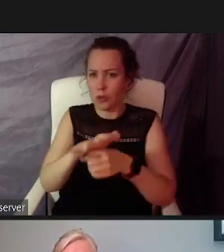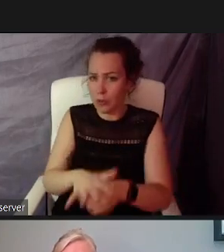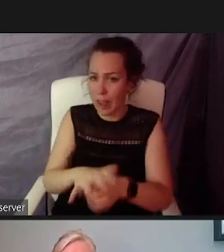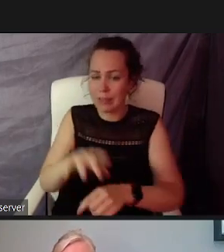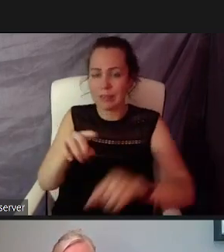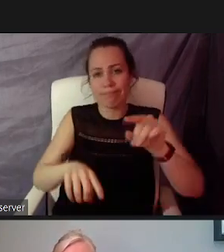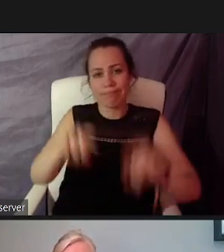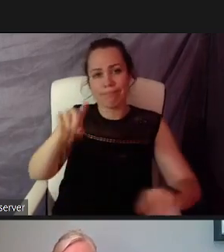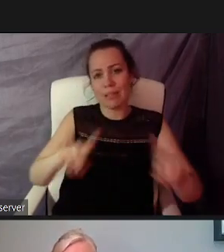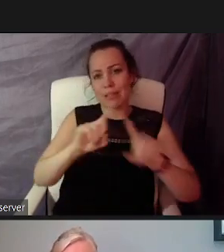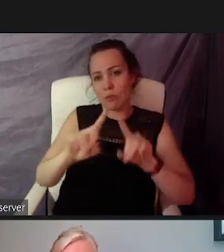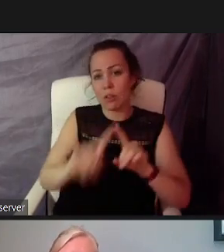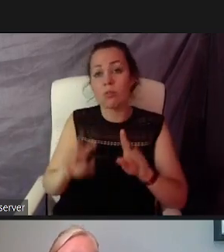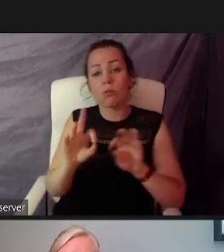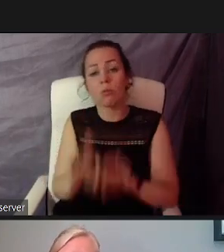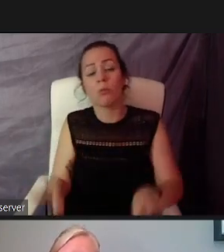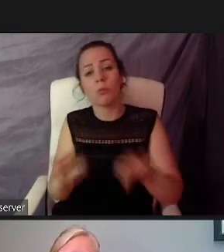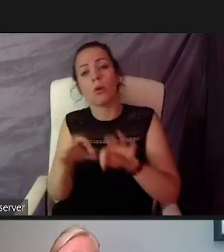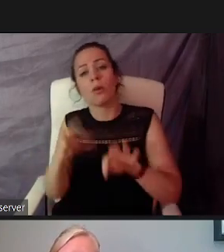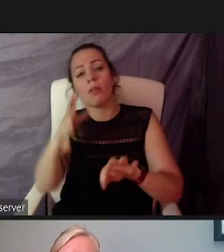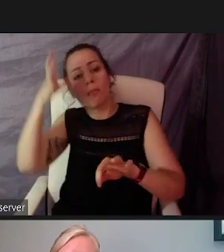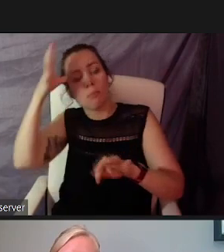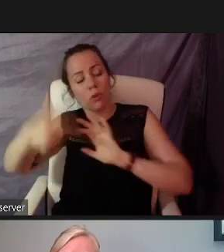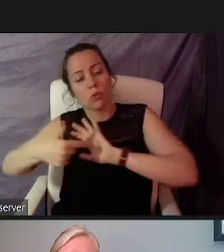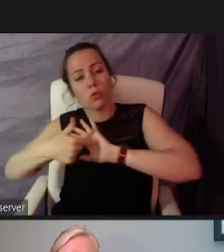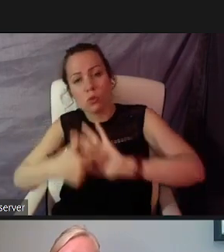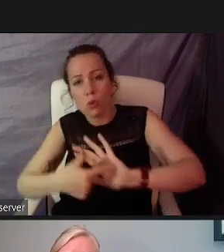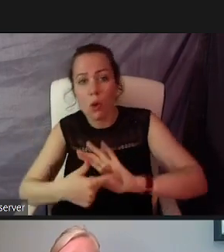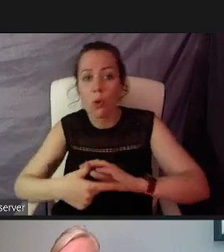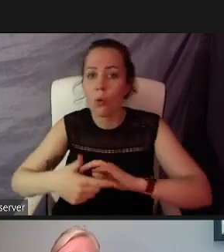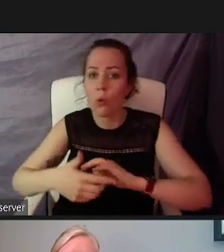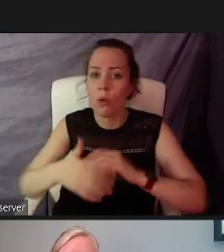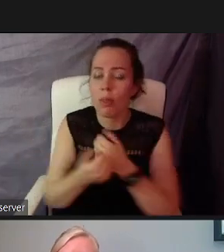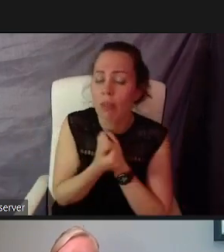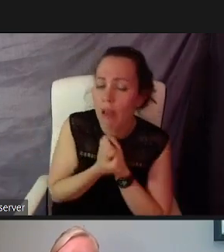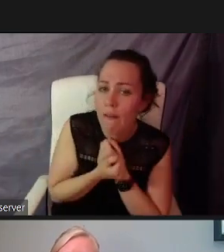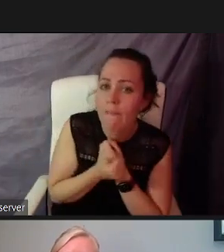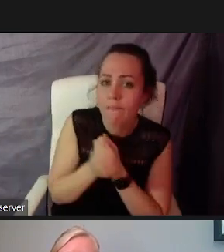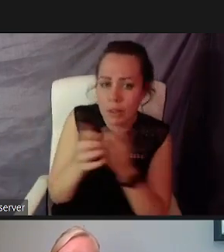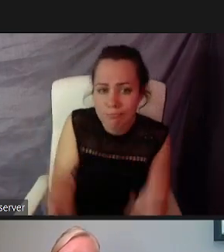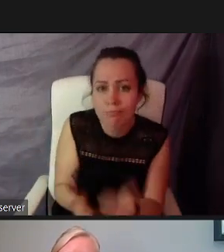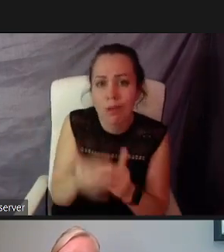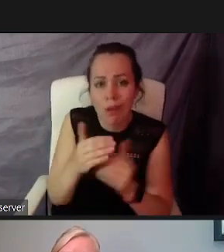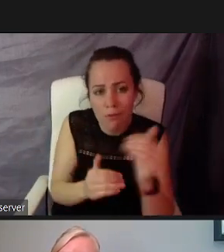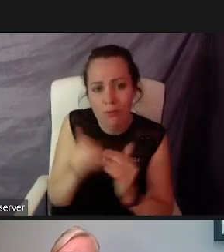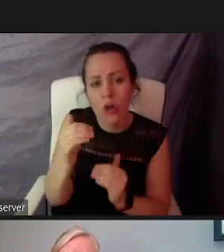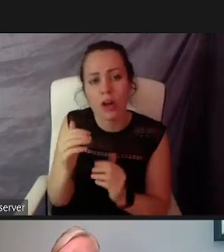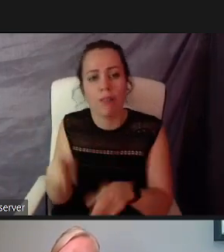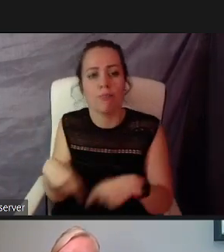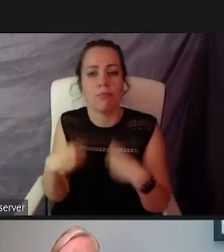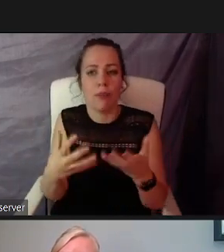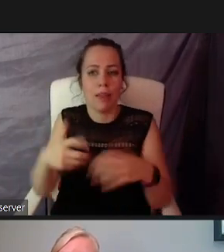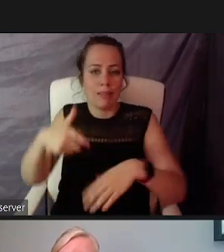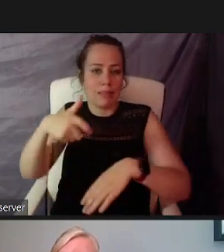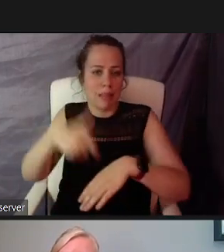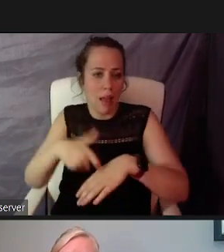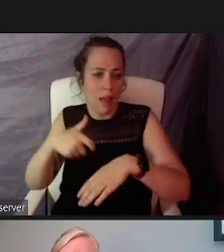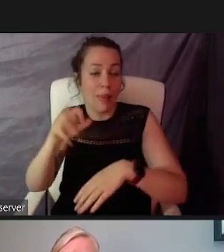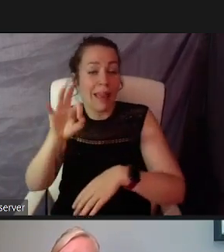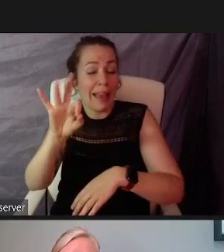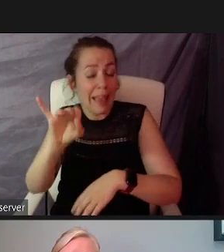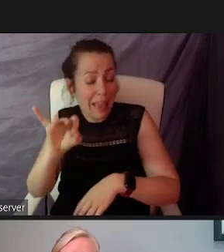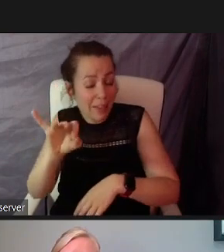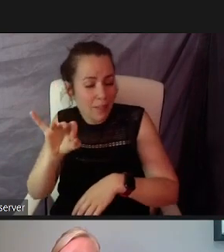and their time to comforting their children if they are experiencing this. Now, children are very